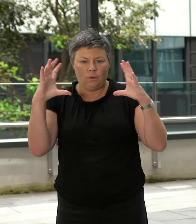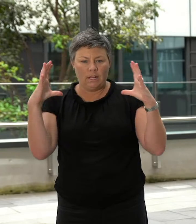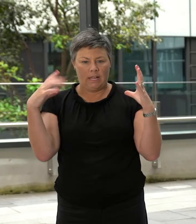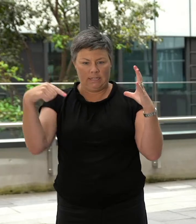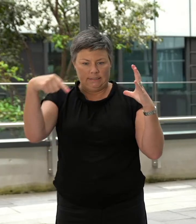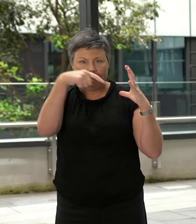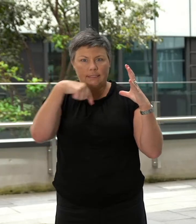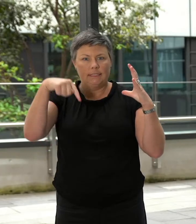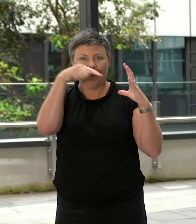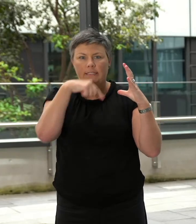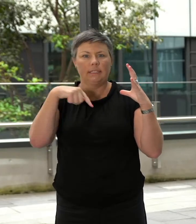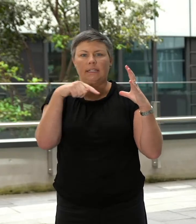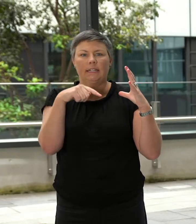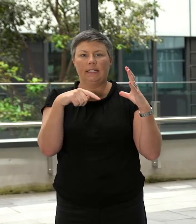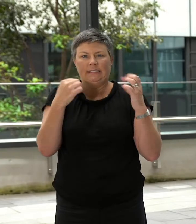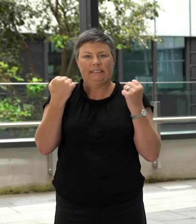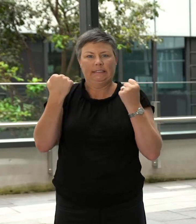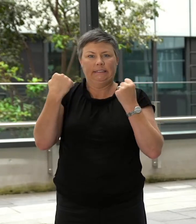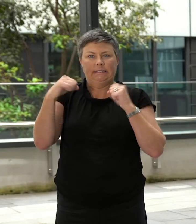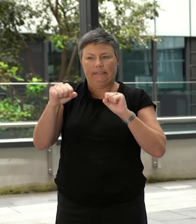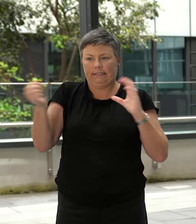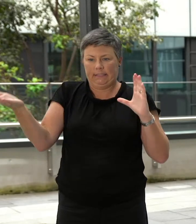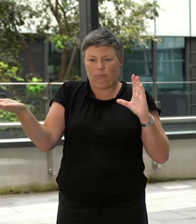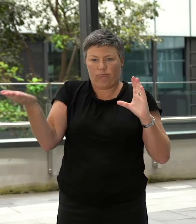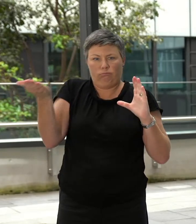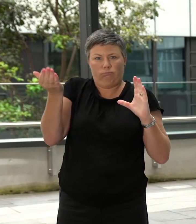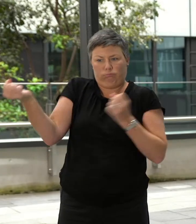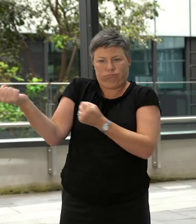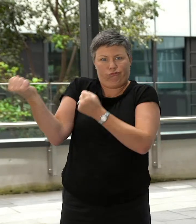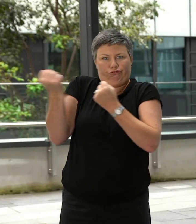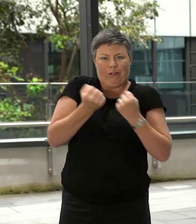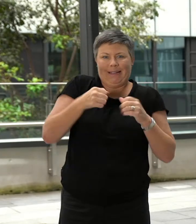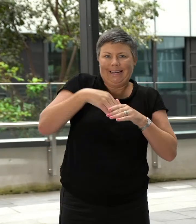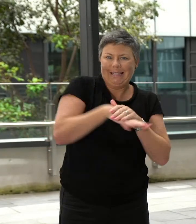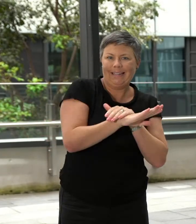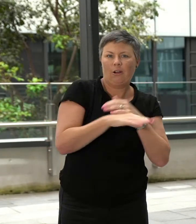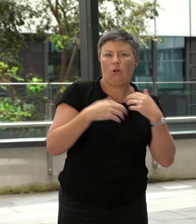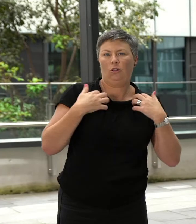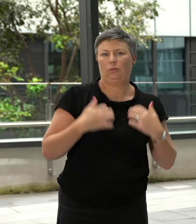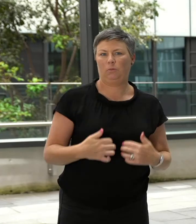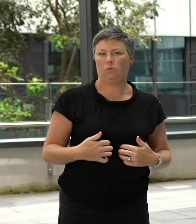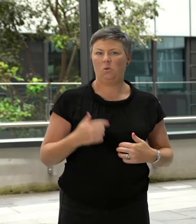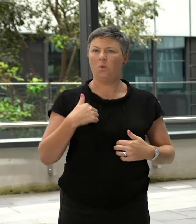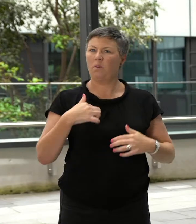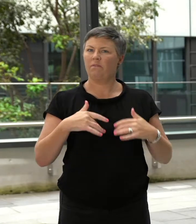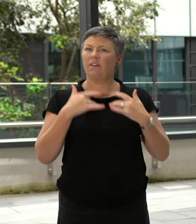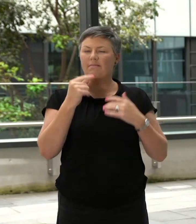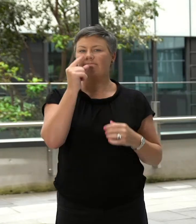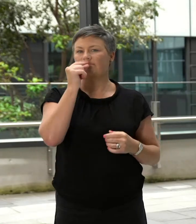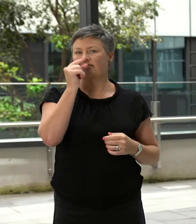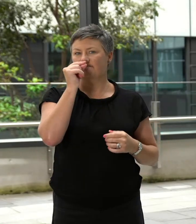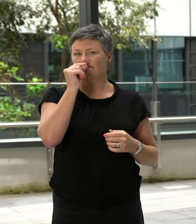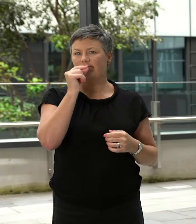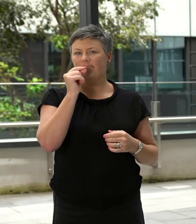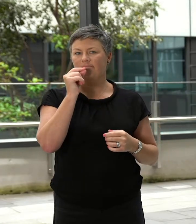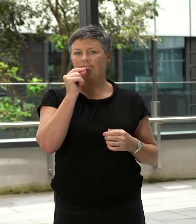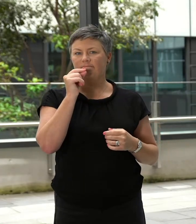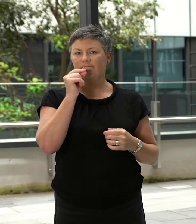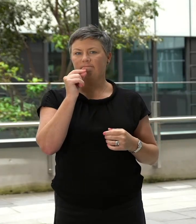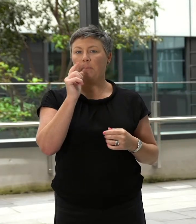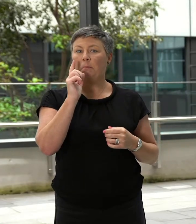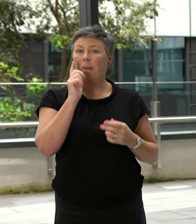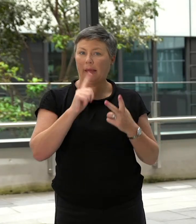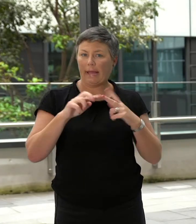any introduction and transmission of the virus within our hospital. And we're very happy and confident that we're able to do this, provided we continue